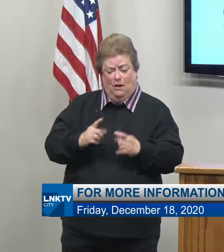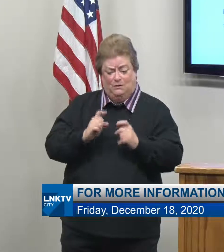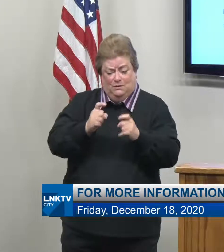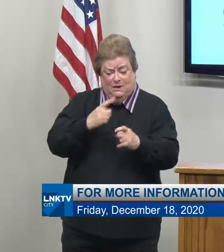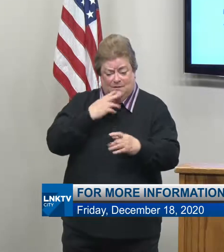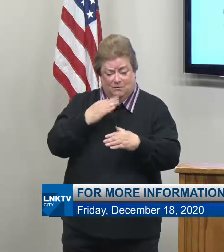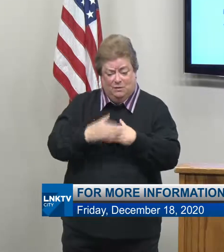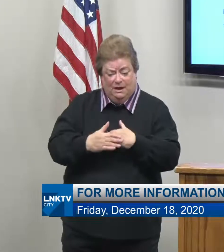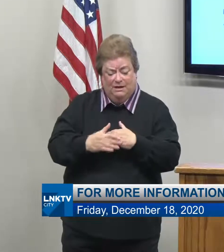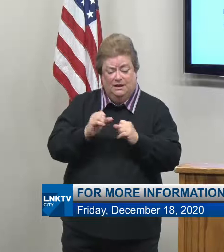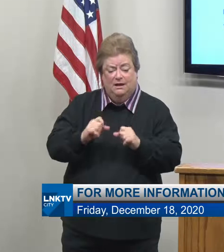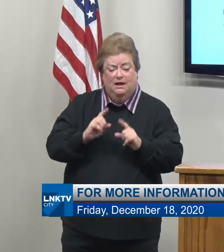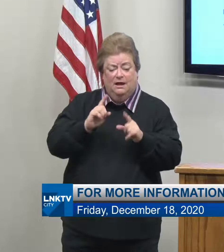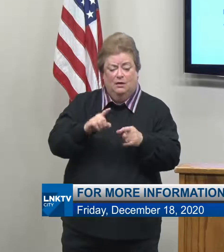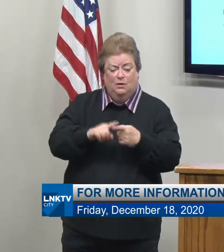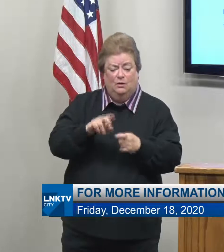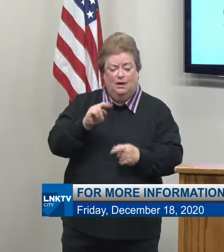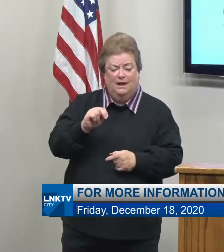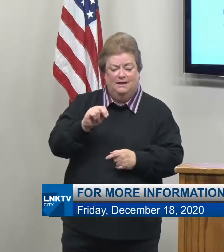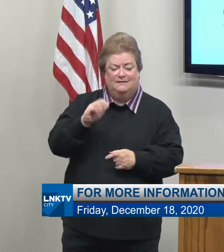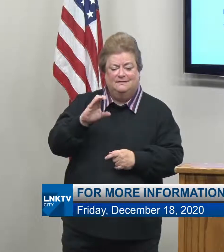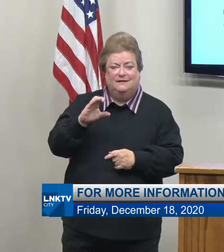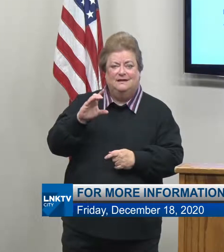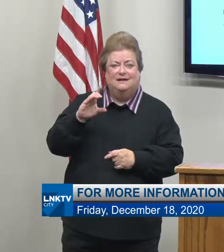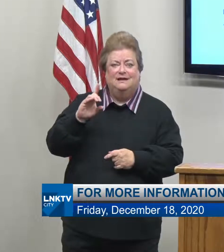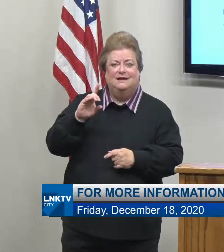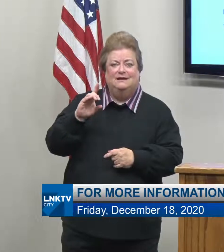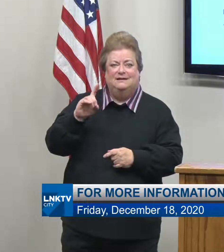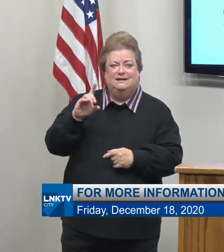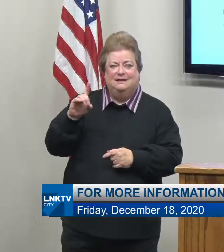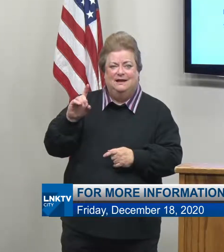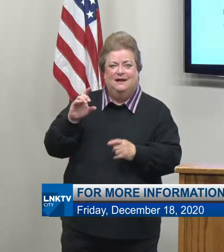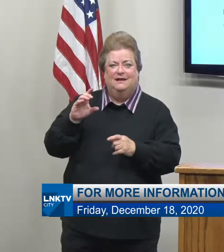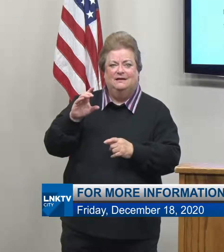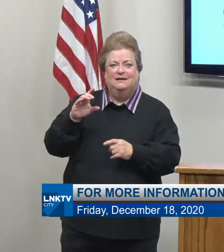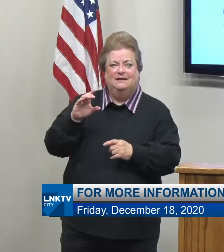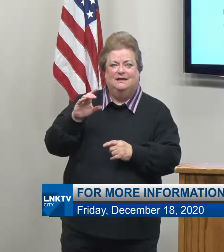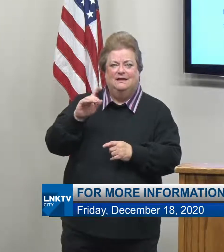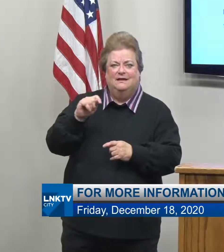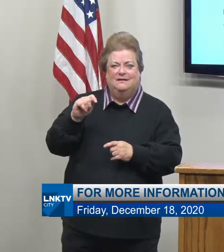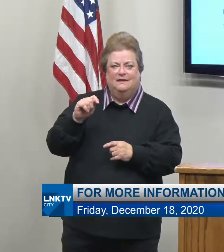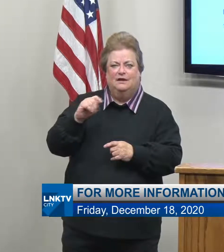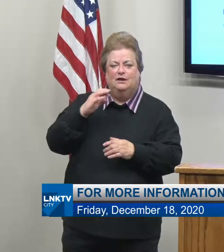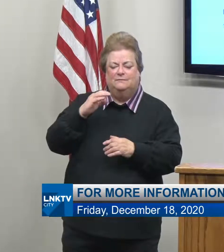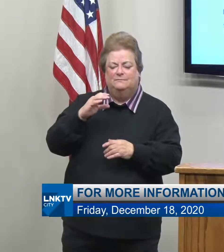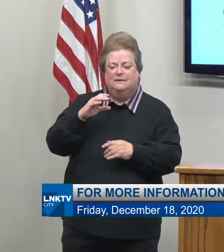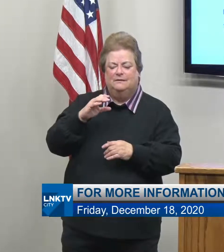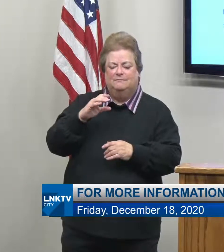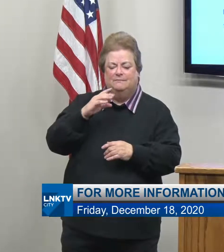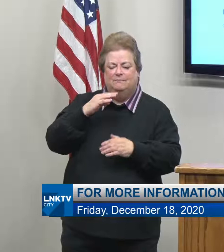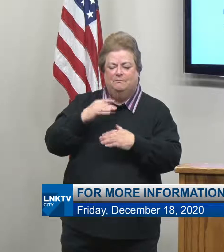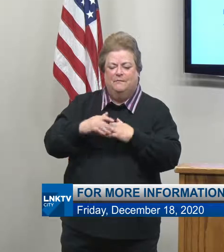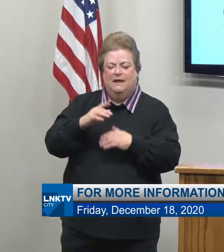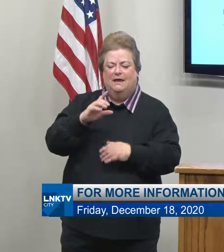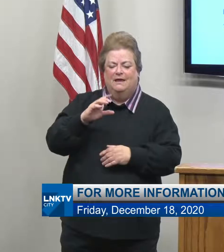blood bank, you can go to ncbb.org to sign up. That's the Nebraska Community Blood Bank.